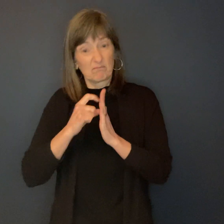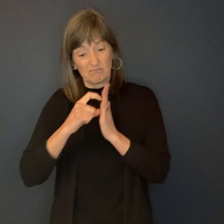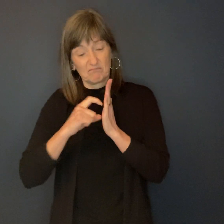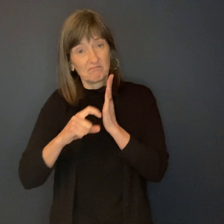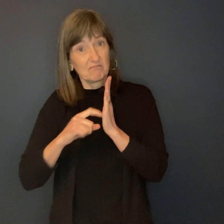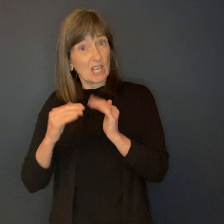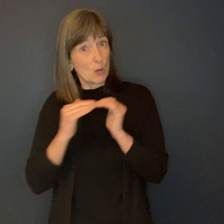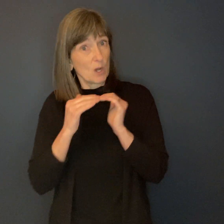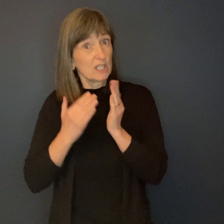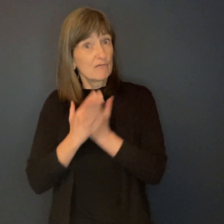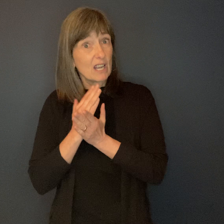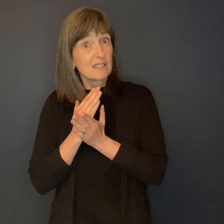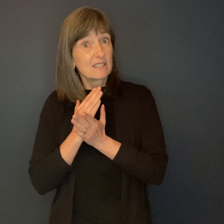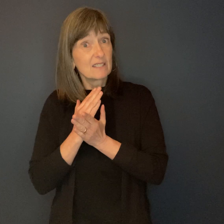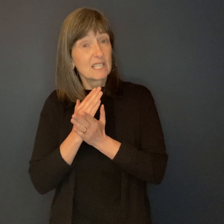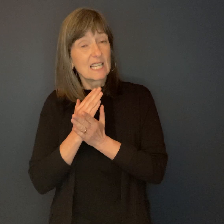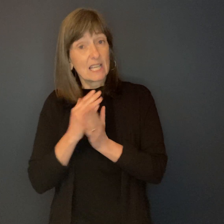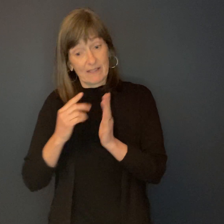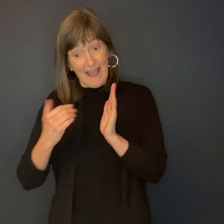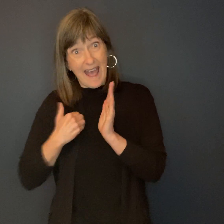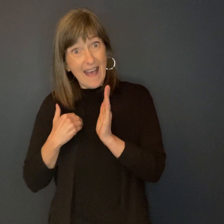not been fully realized, and